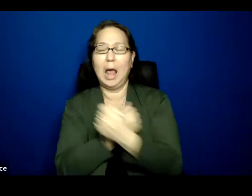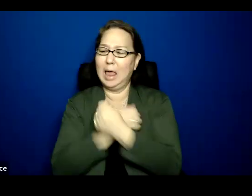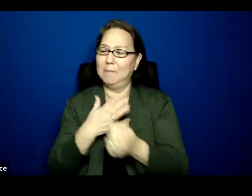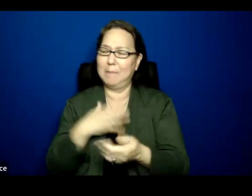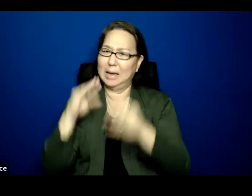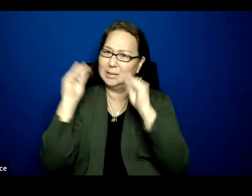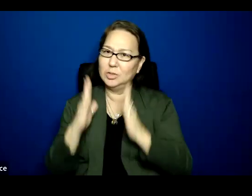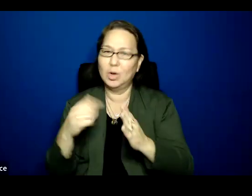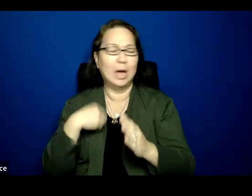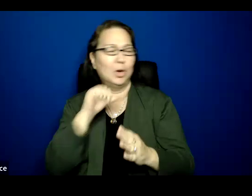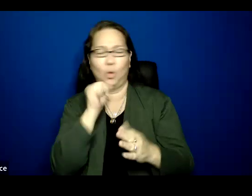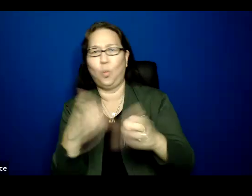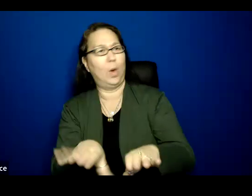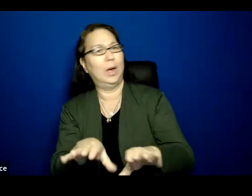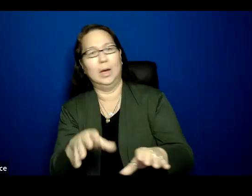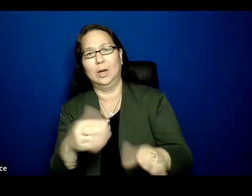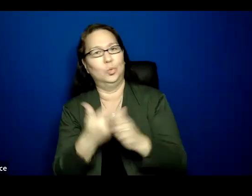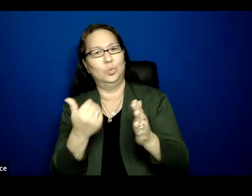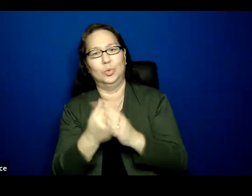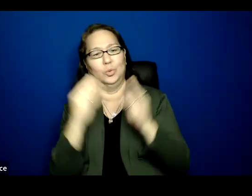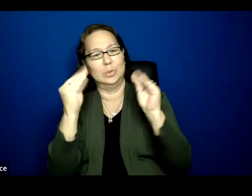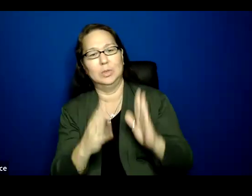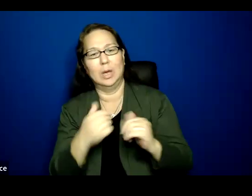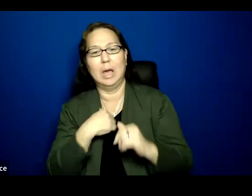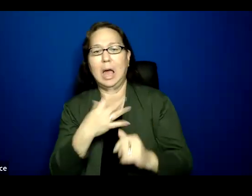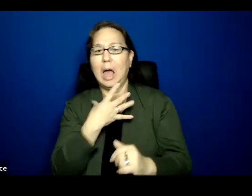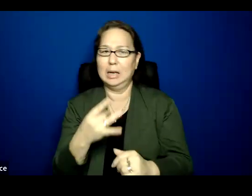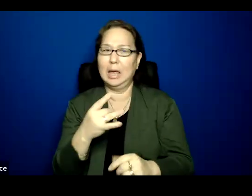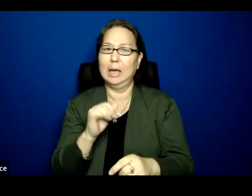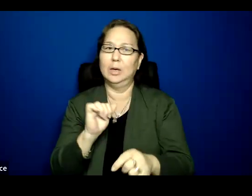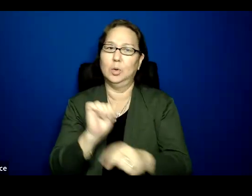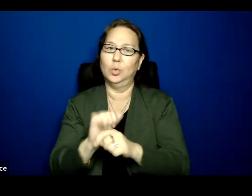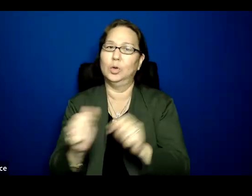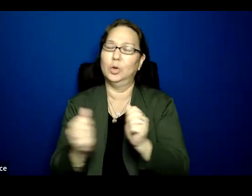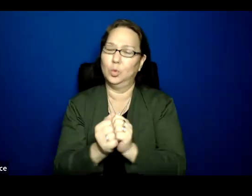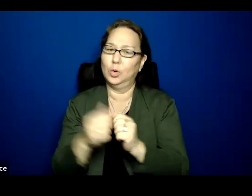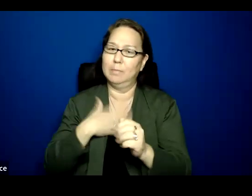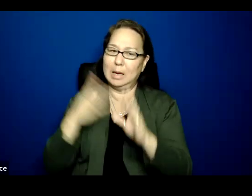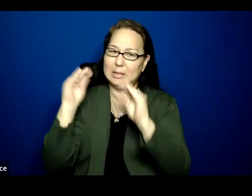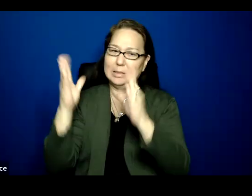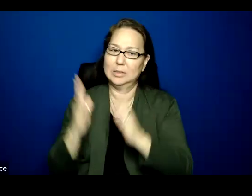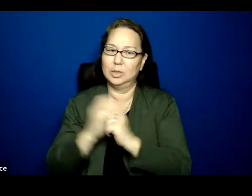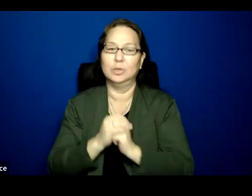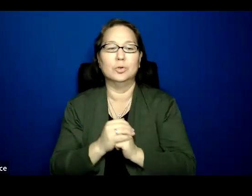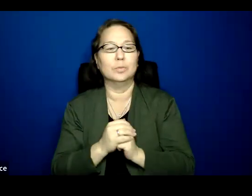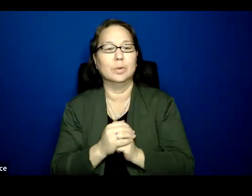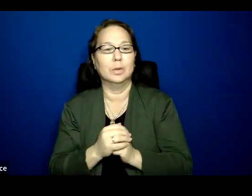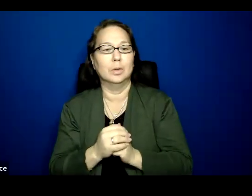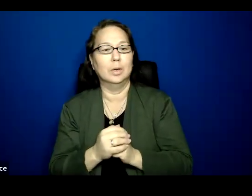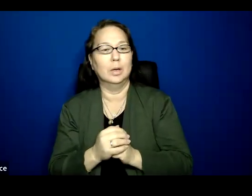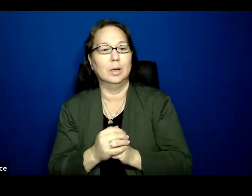want new teachers. I like 30 my seconds. classes. I like working with my teachers. Chichi said, I like my